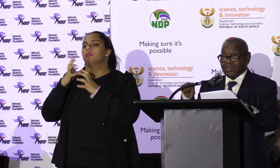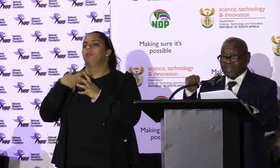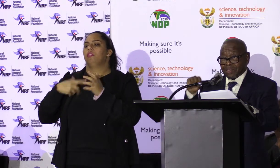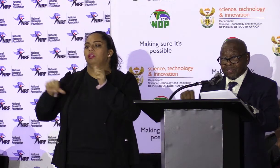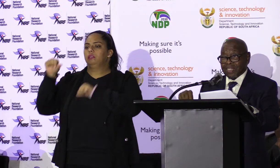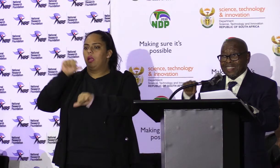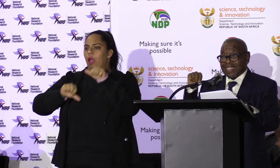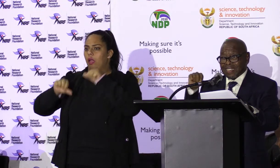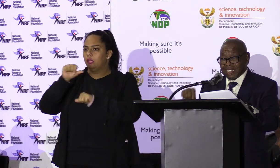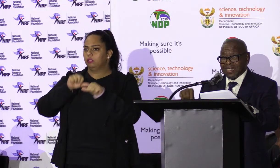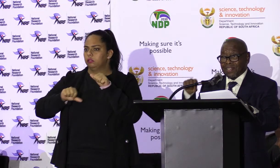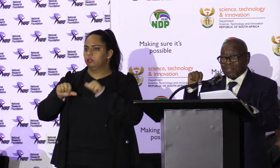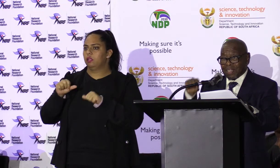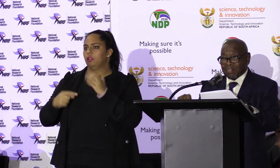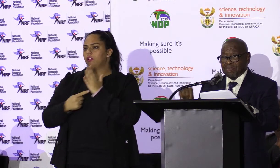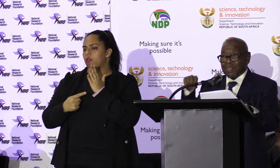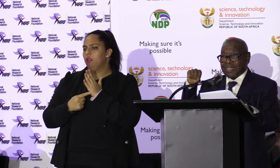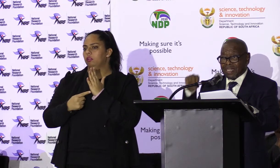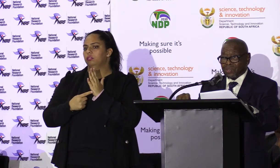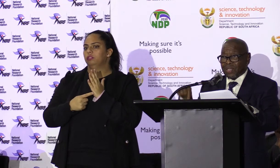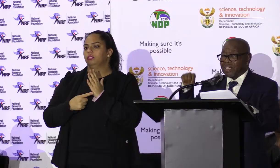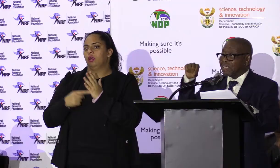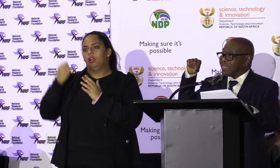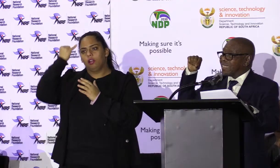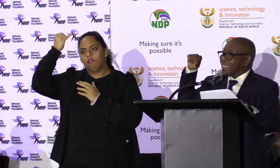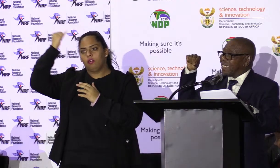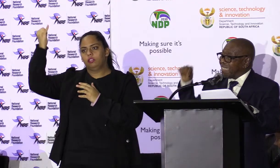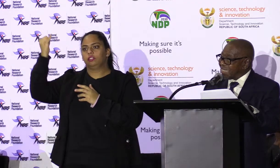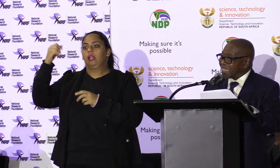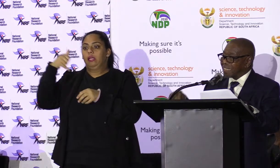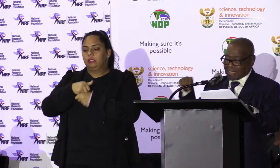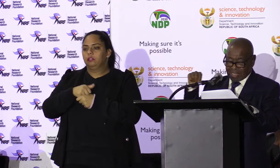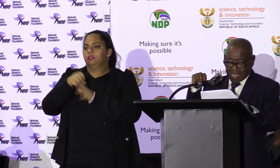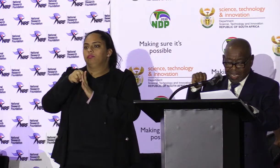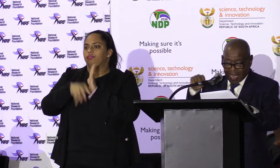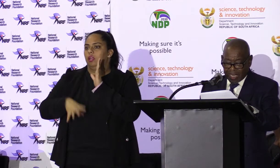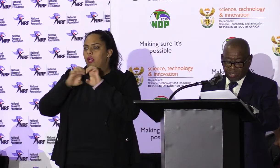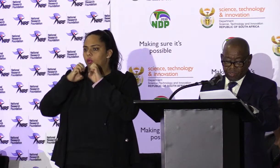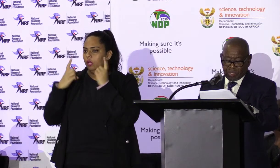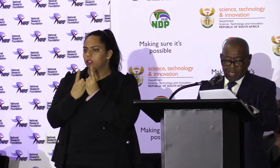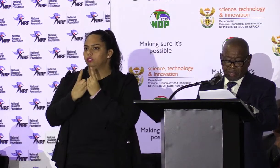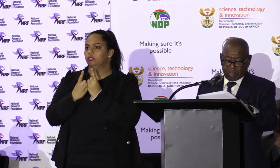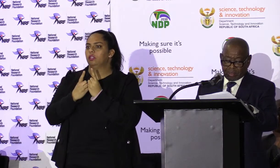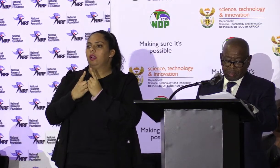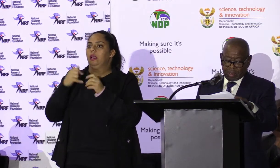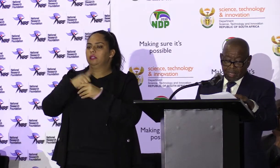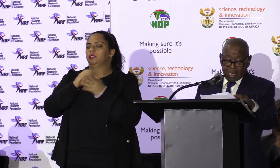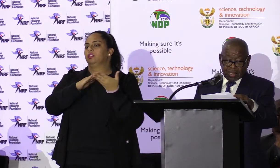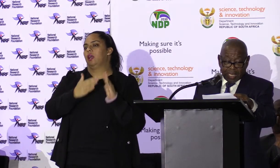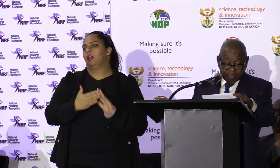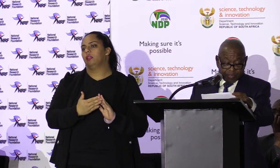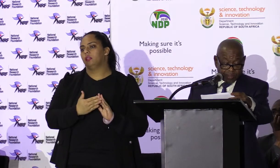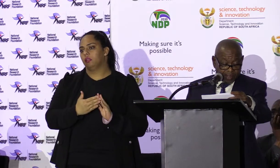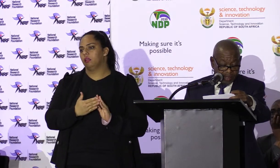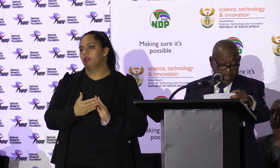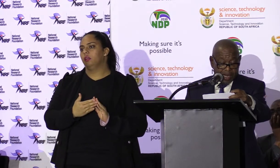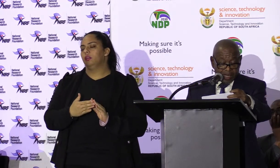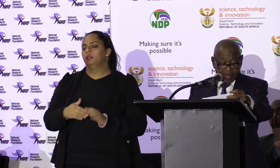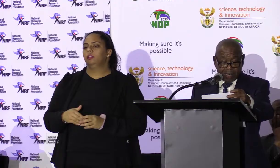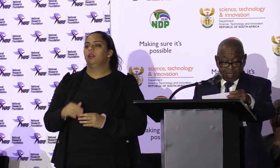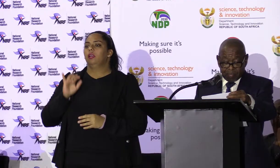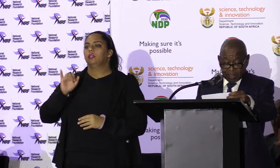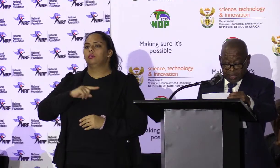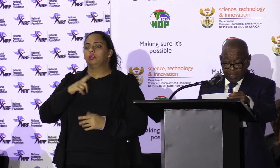science, technology, innovation at the center of government, education, industry, and society. Therefore,